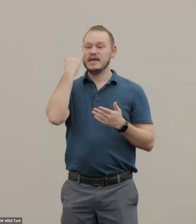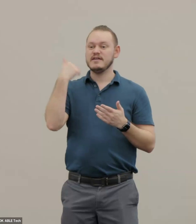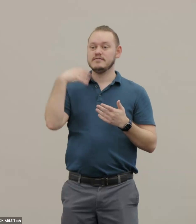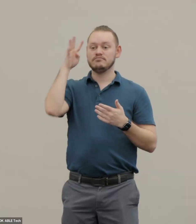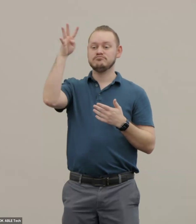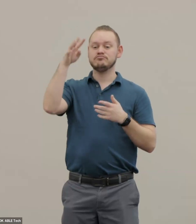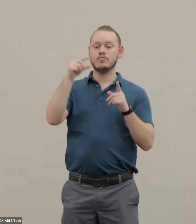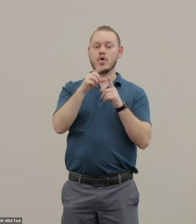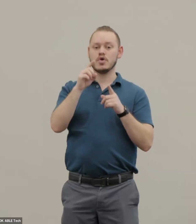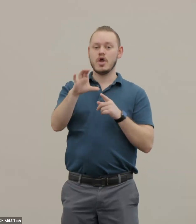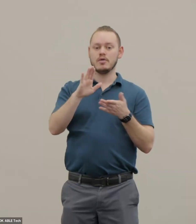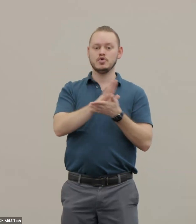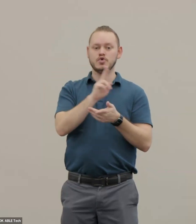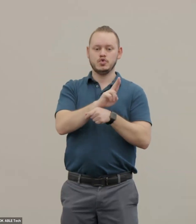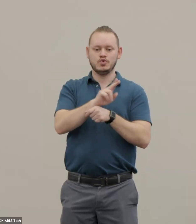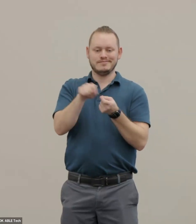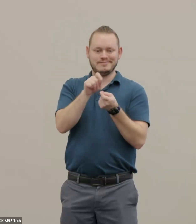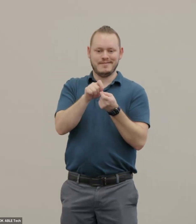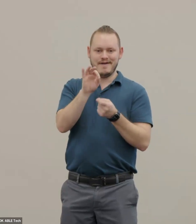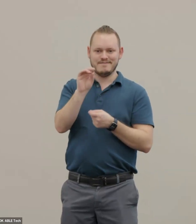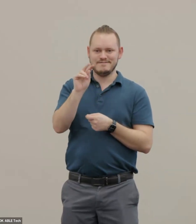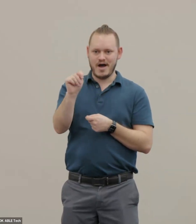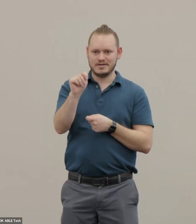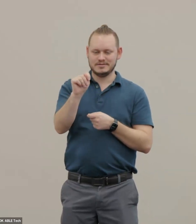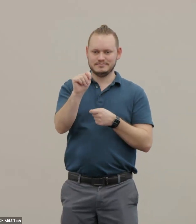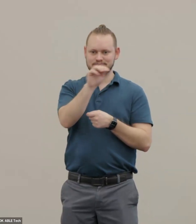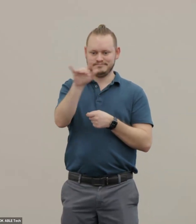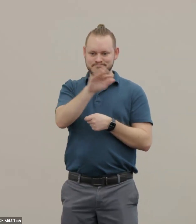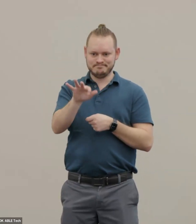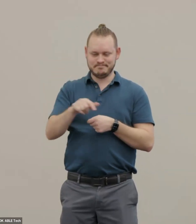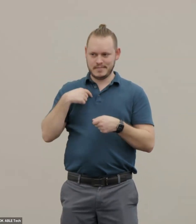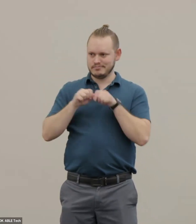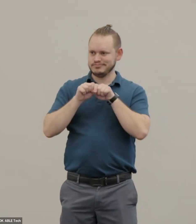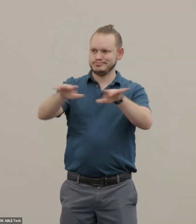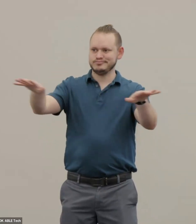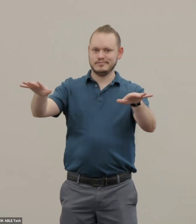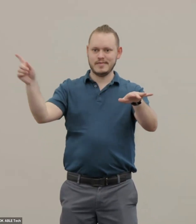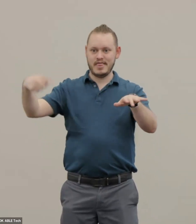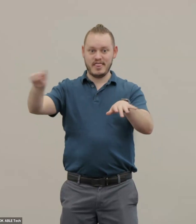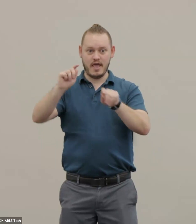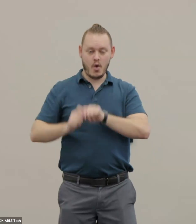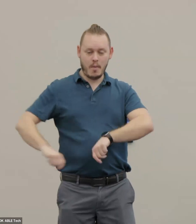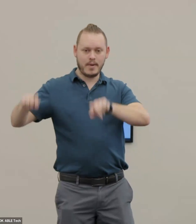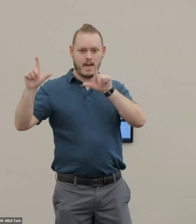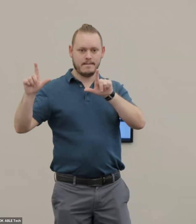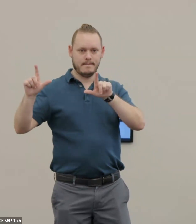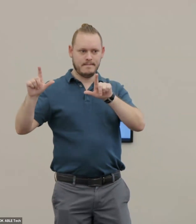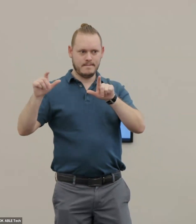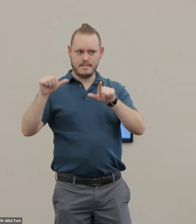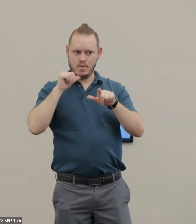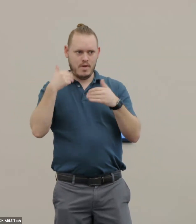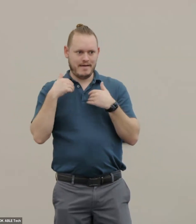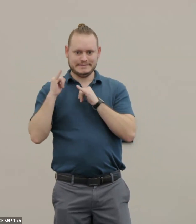Word document that uses certain fonts and I send it out to the public and they open up that document and they do not have